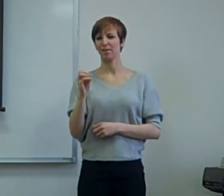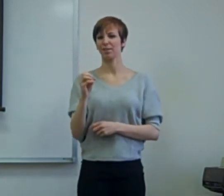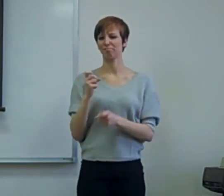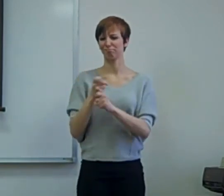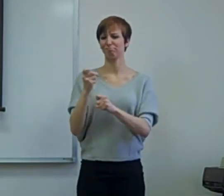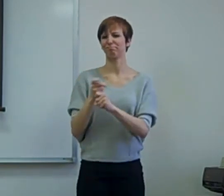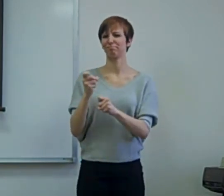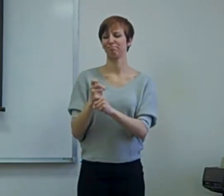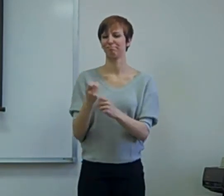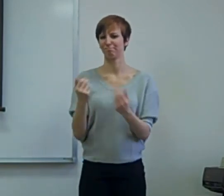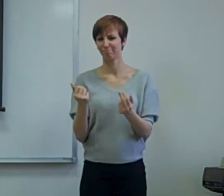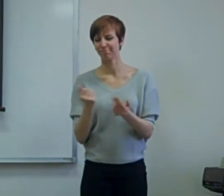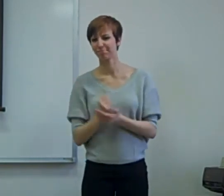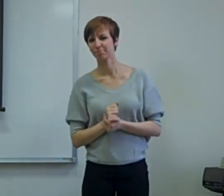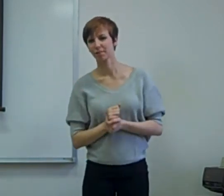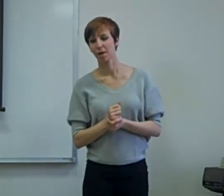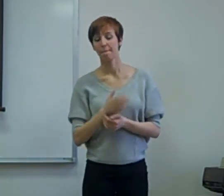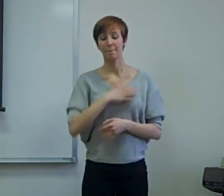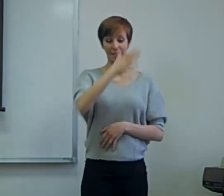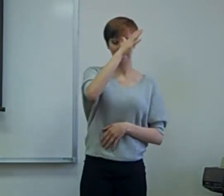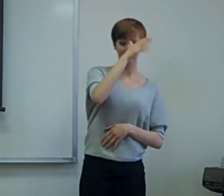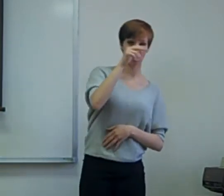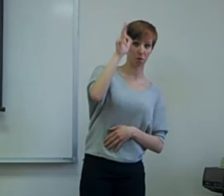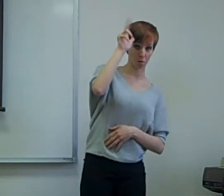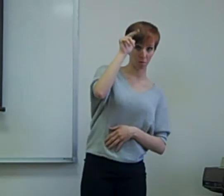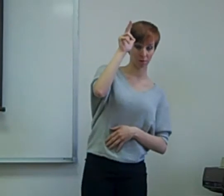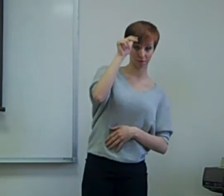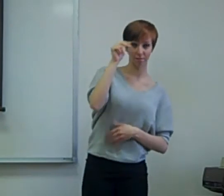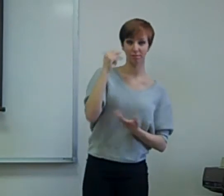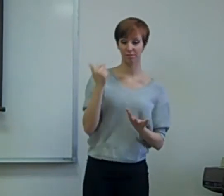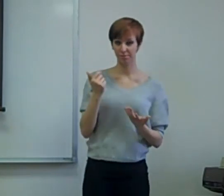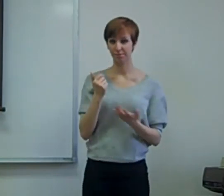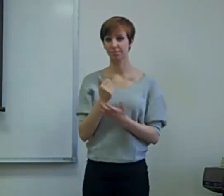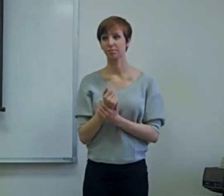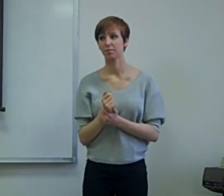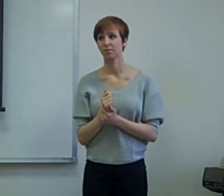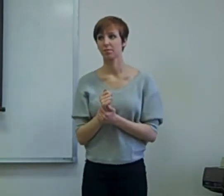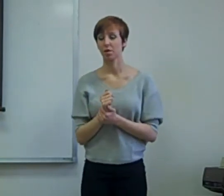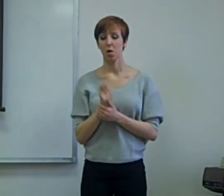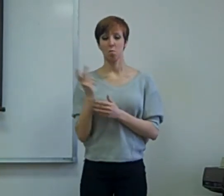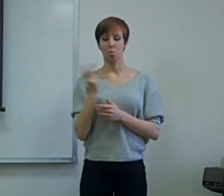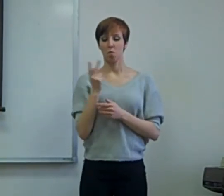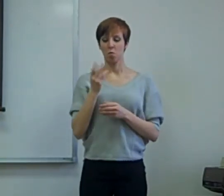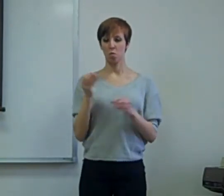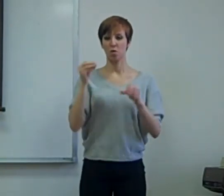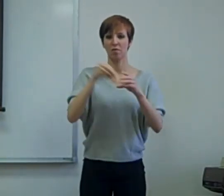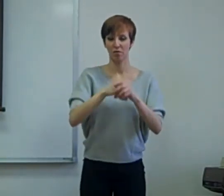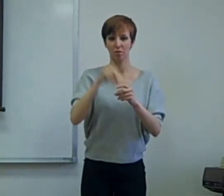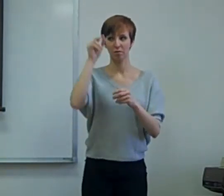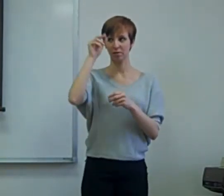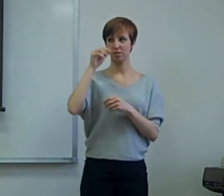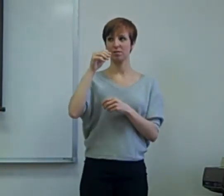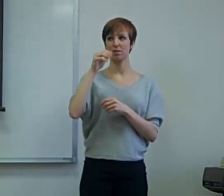Then my dad got horses. My brother was real involved with horses, and so we had a farm in our family, and my brother lived on that